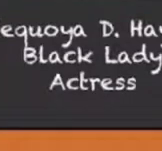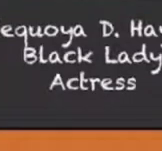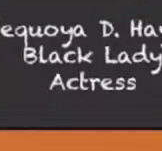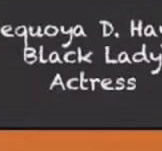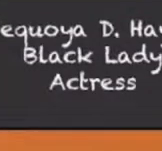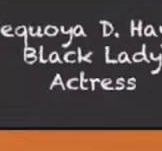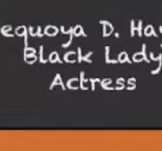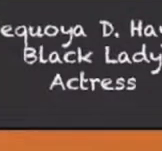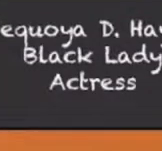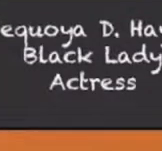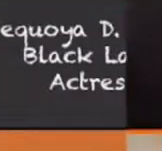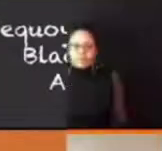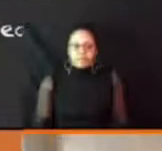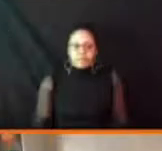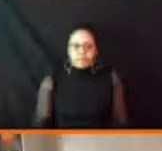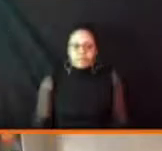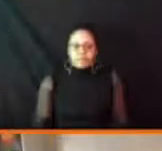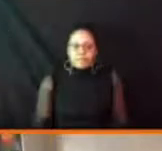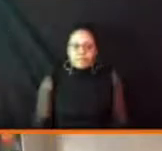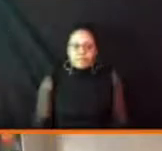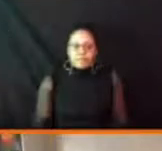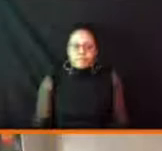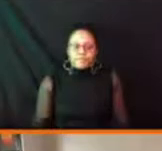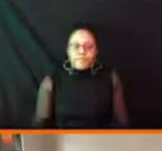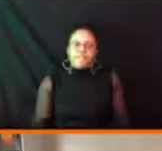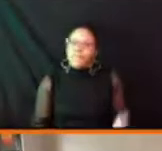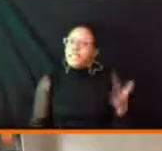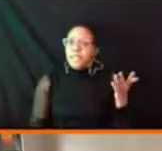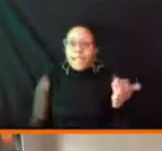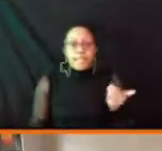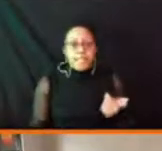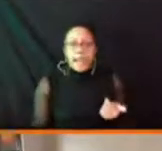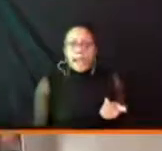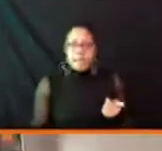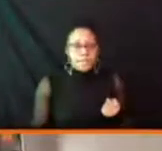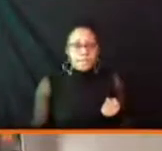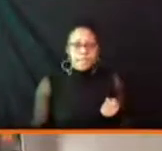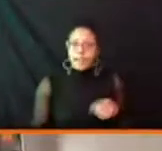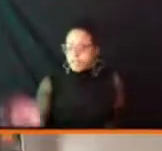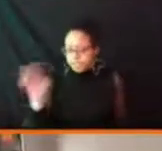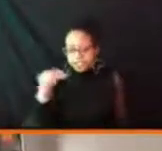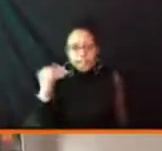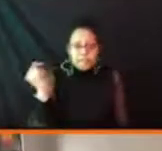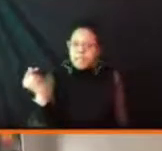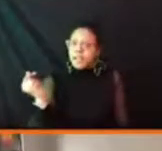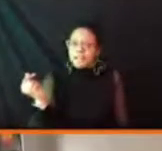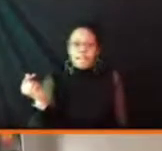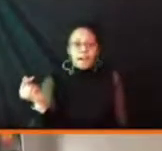fare, other one for the jukebox. I gotta hear me some